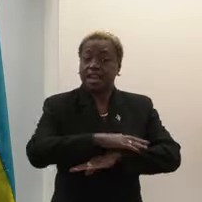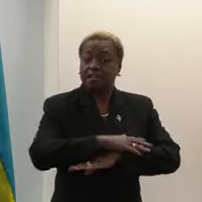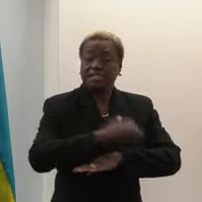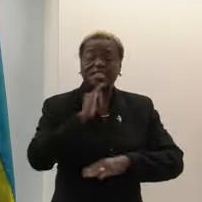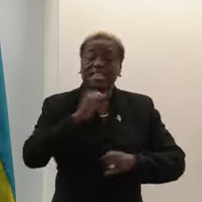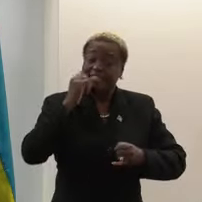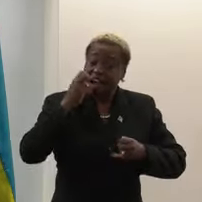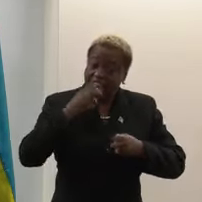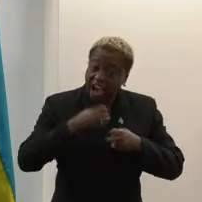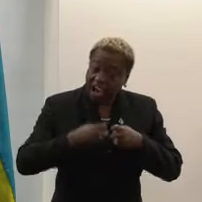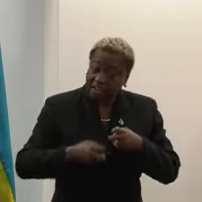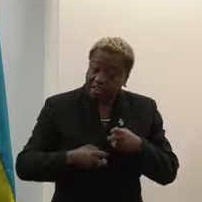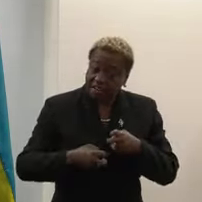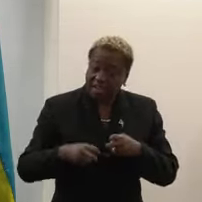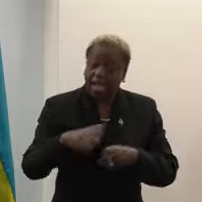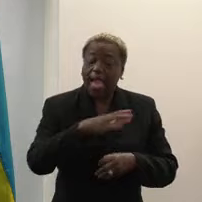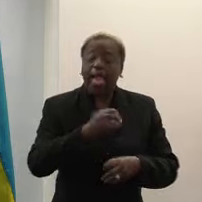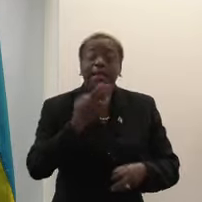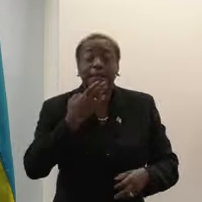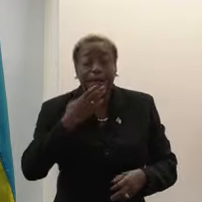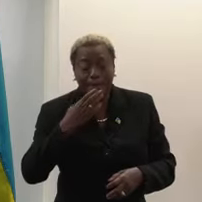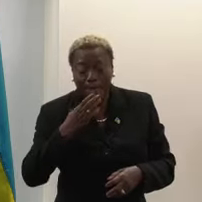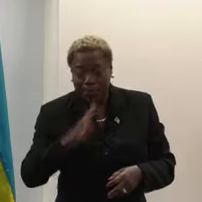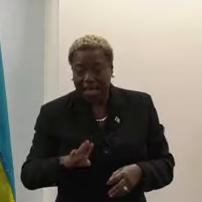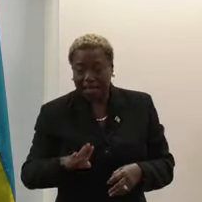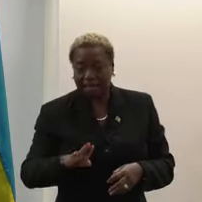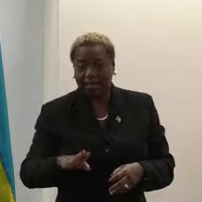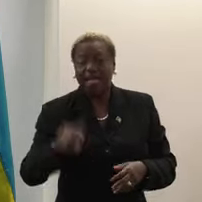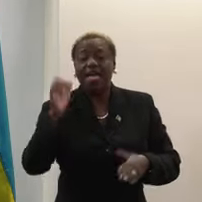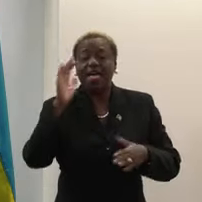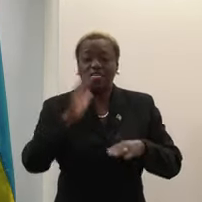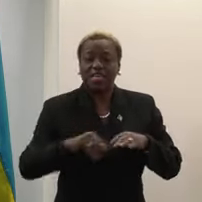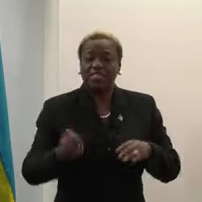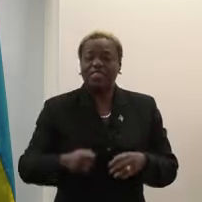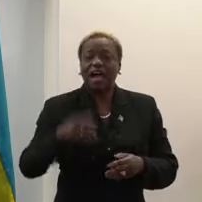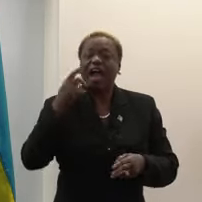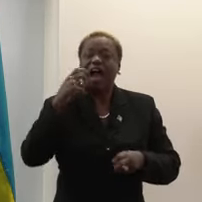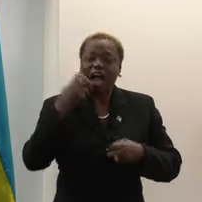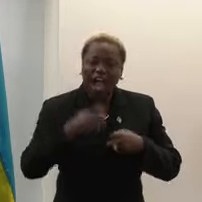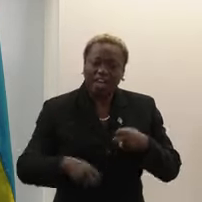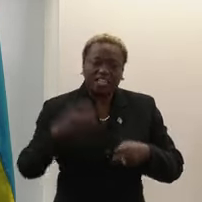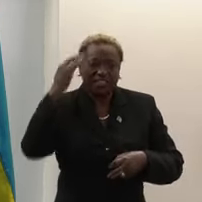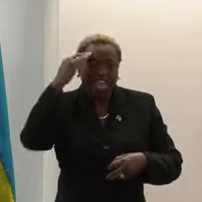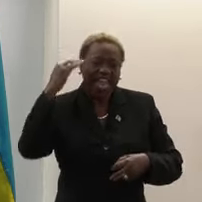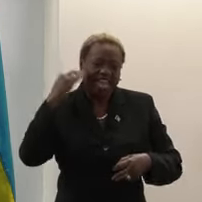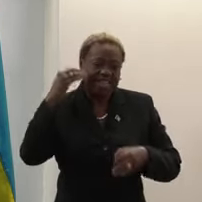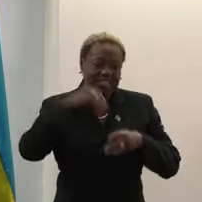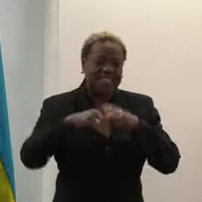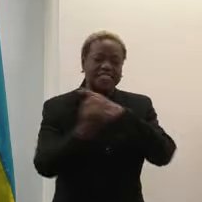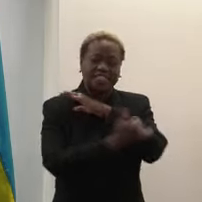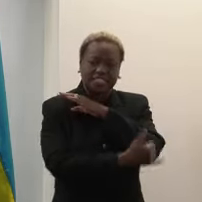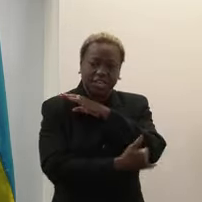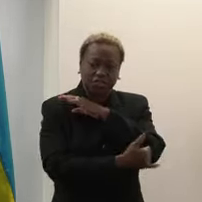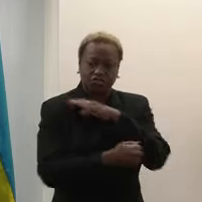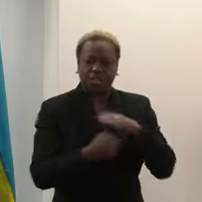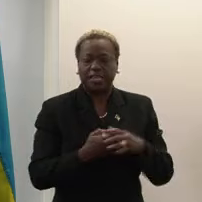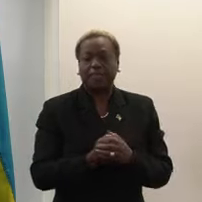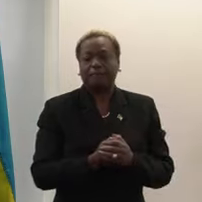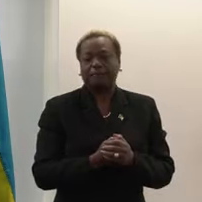harder and badder than the hardest of heads in this country.